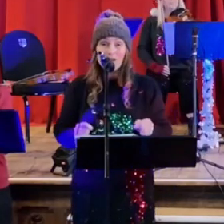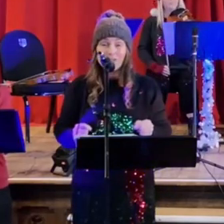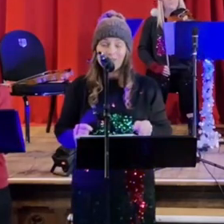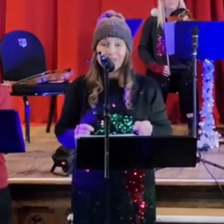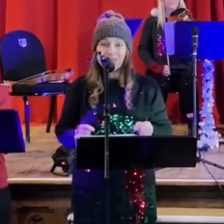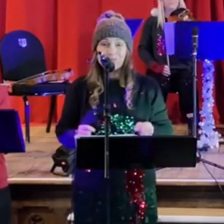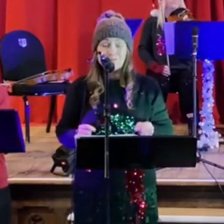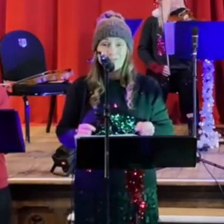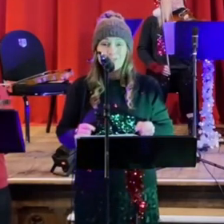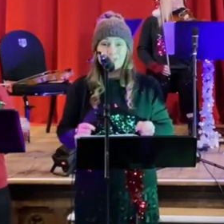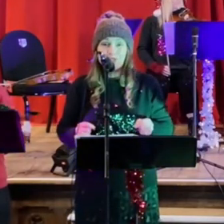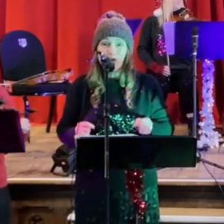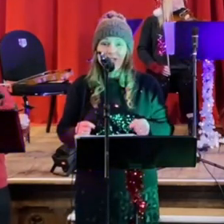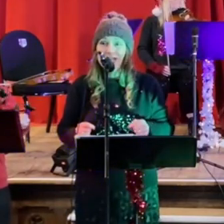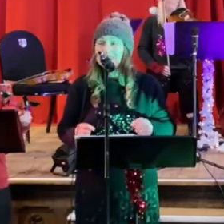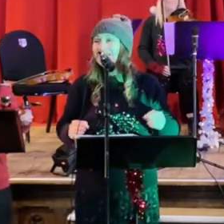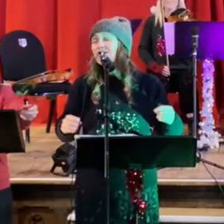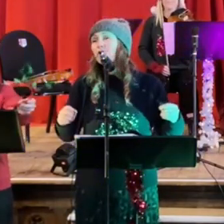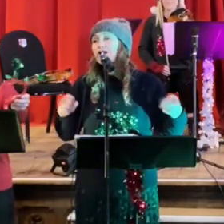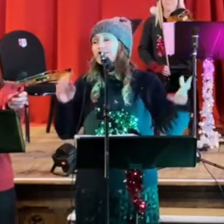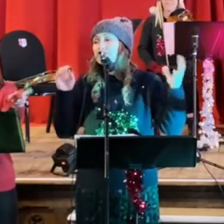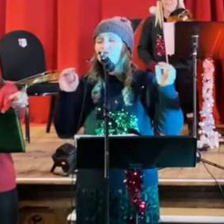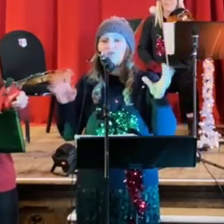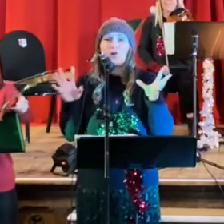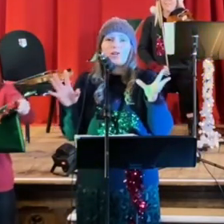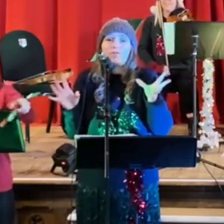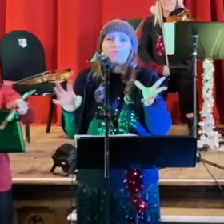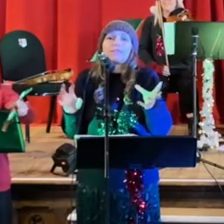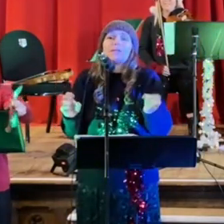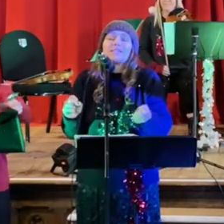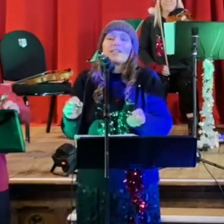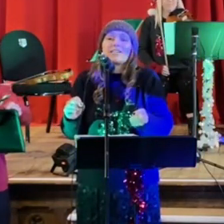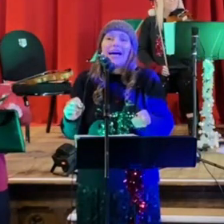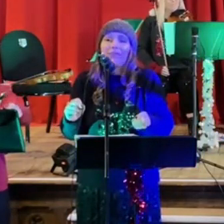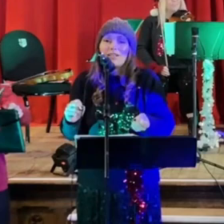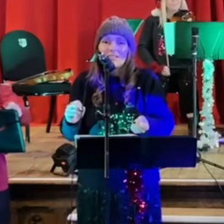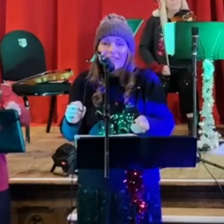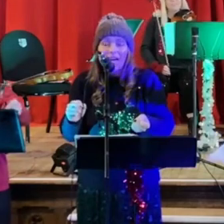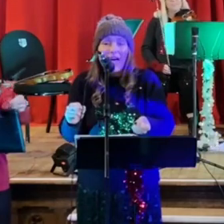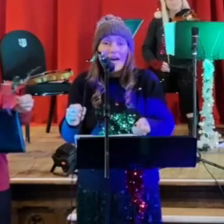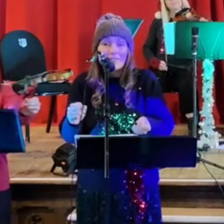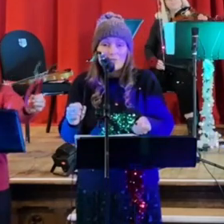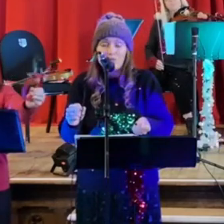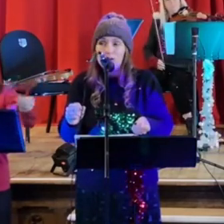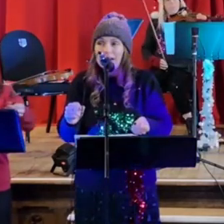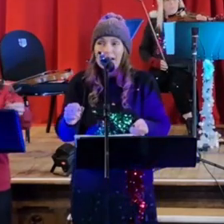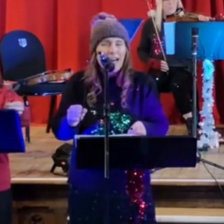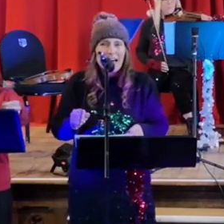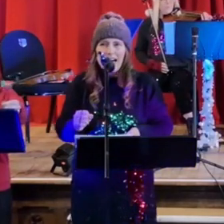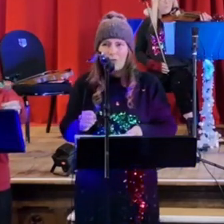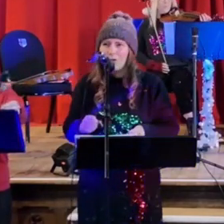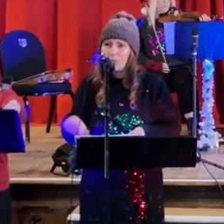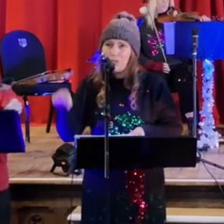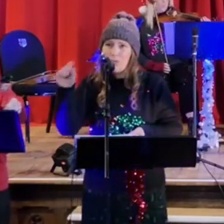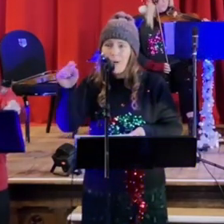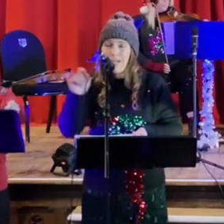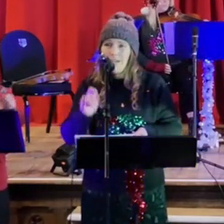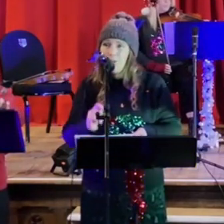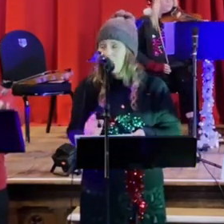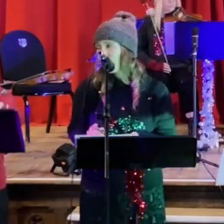your classrooms are going to join in with the joy of Christmas that carolers have to bring. I wouldn't put a penny in the